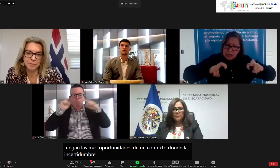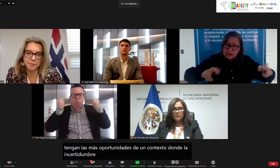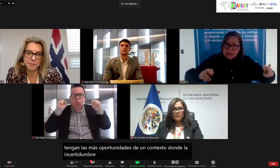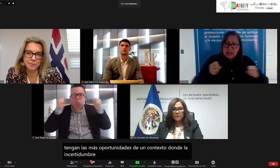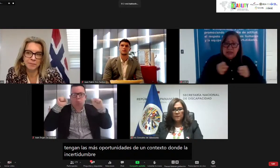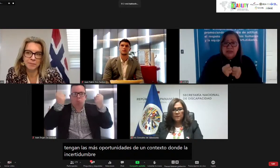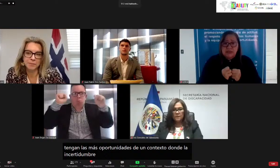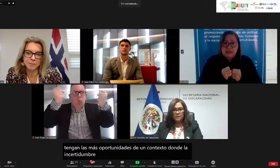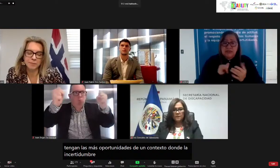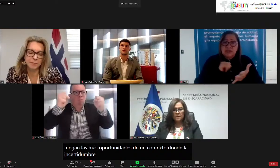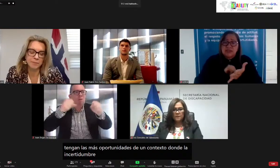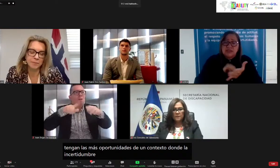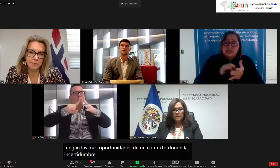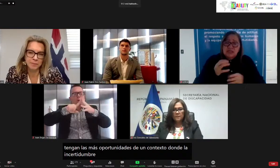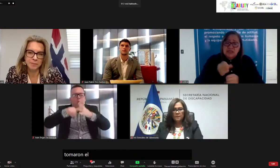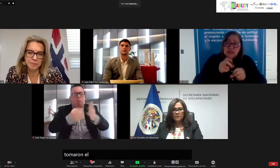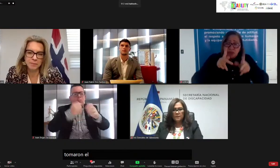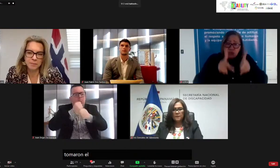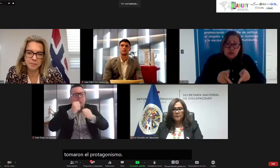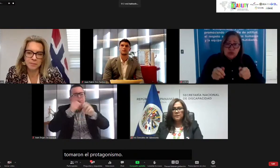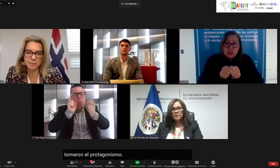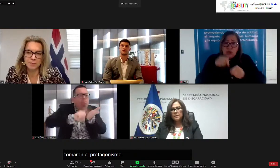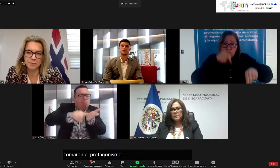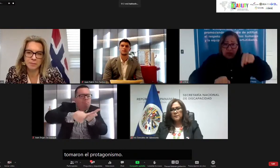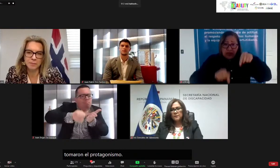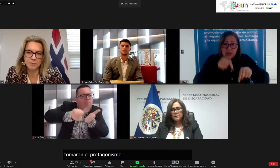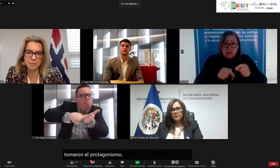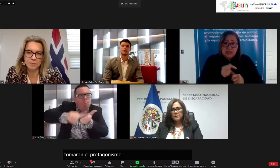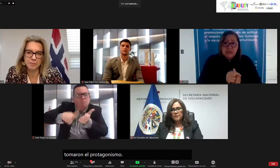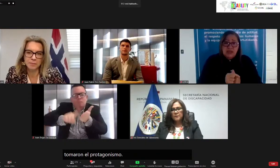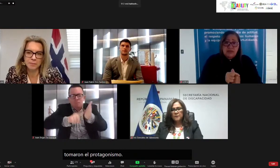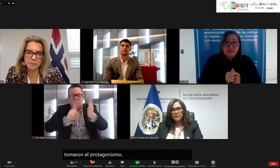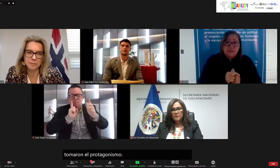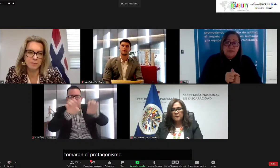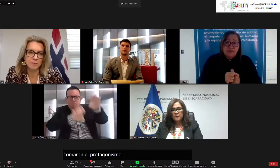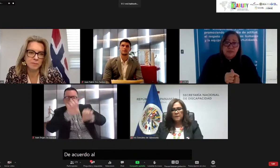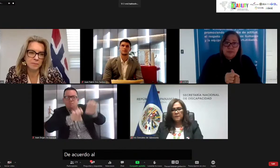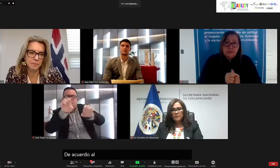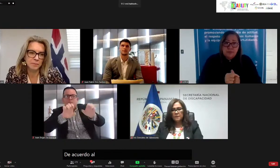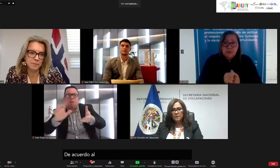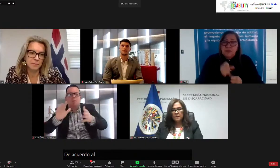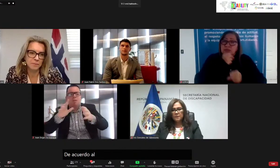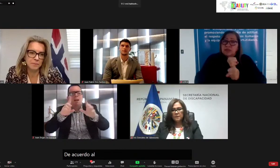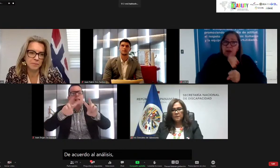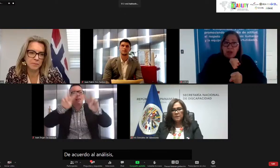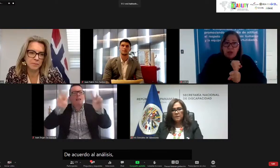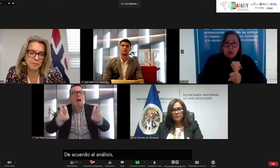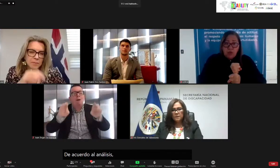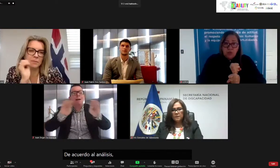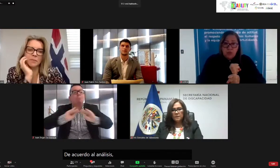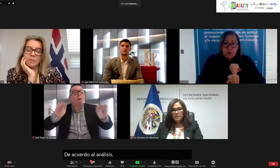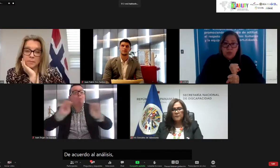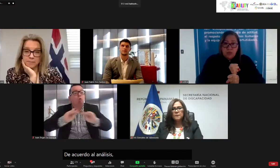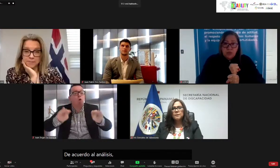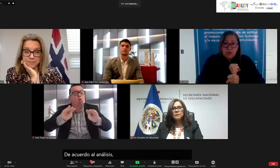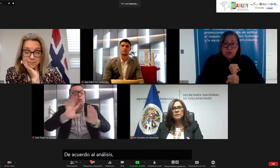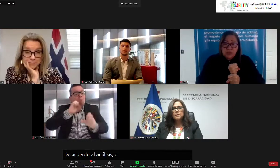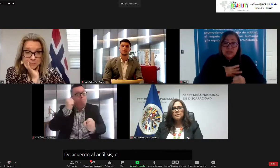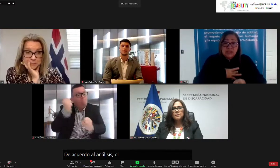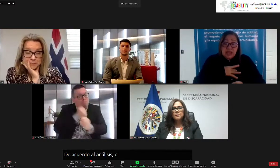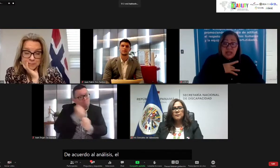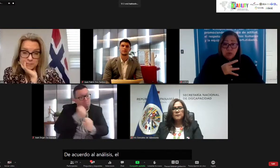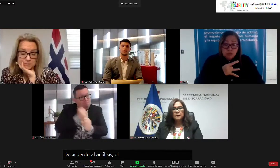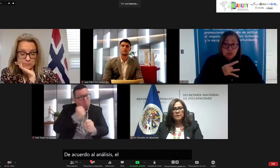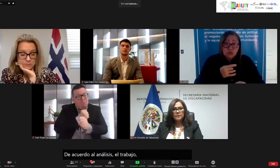here in accordance with the analysis and surveys carried out for people with disabilities education work